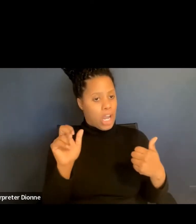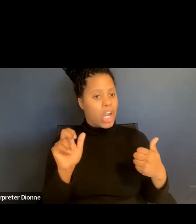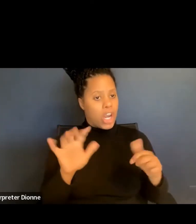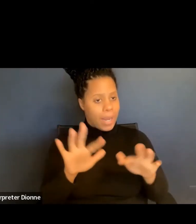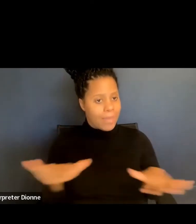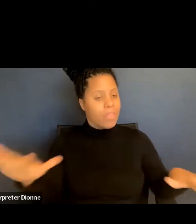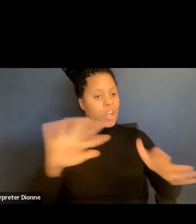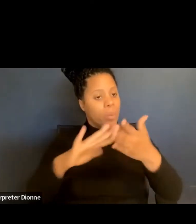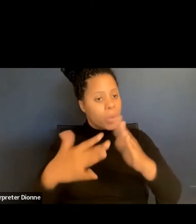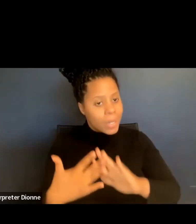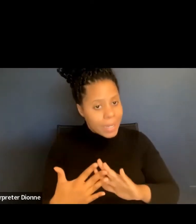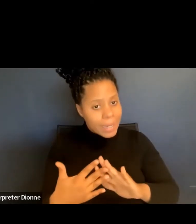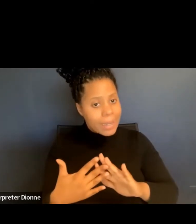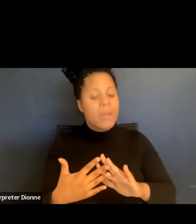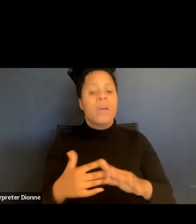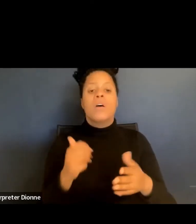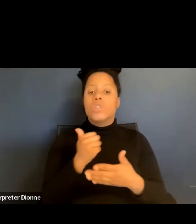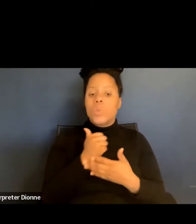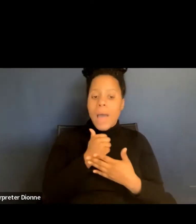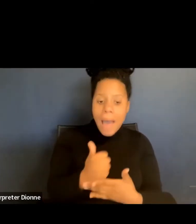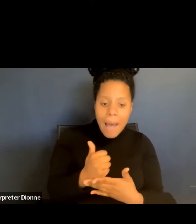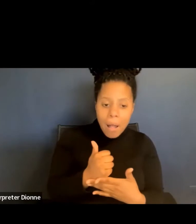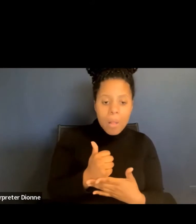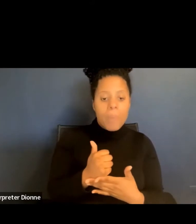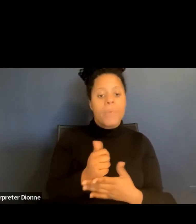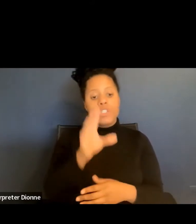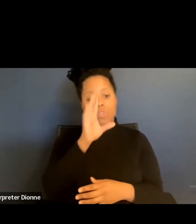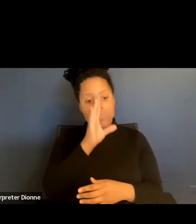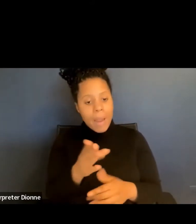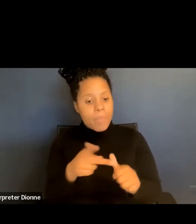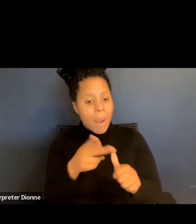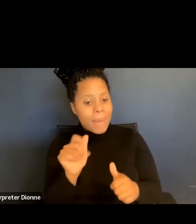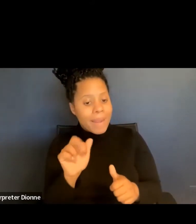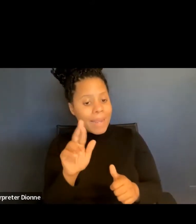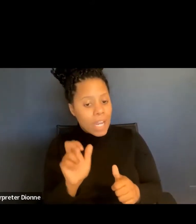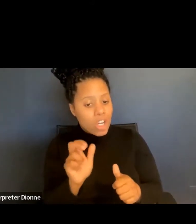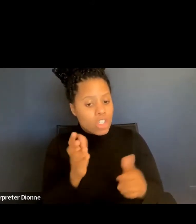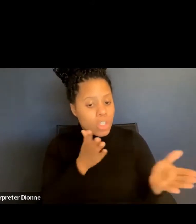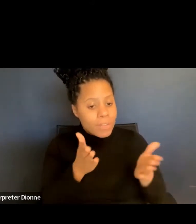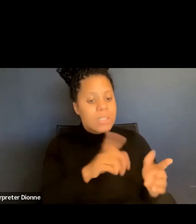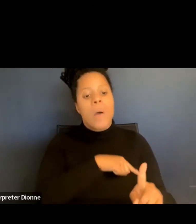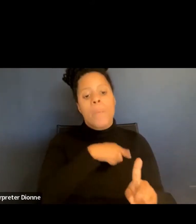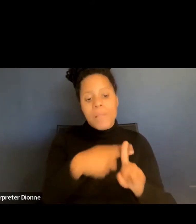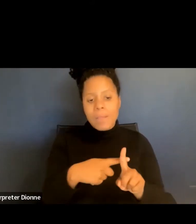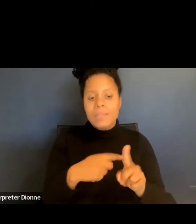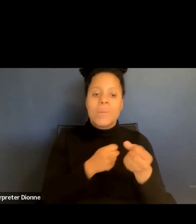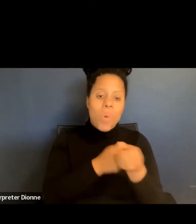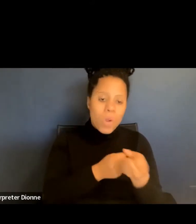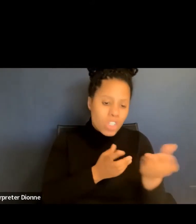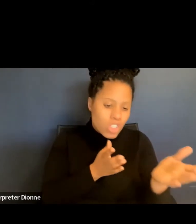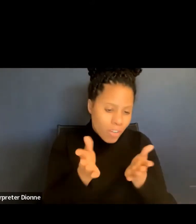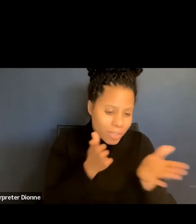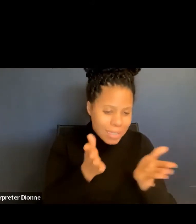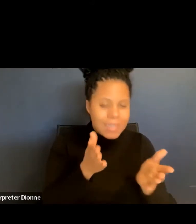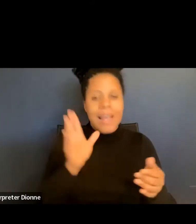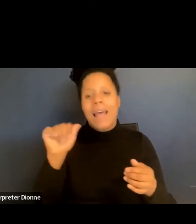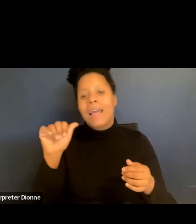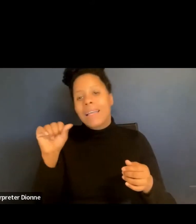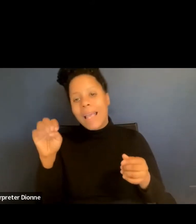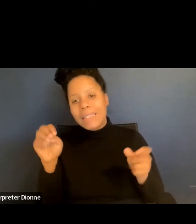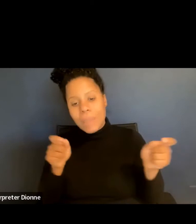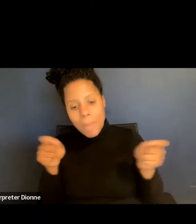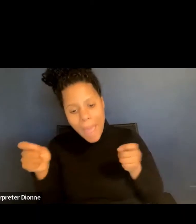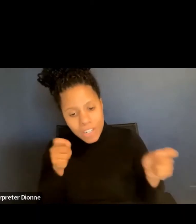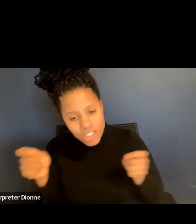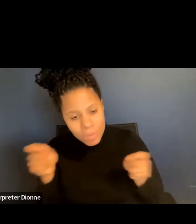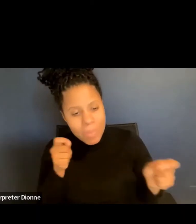care medical services and also supporting services like case management and transportation. So in total, health